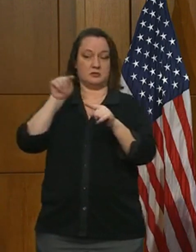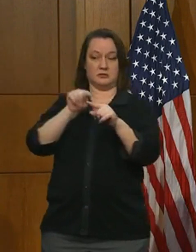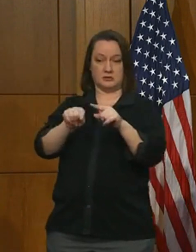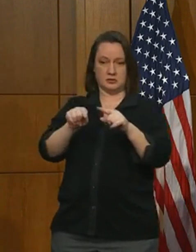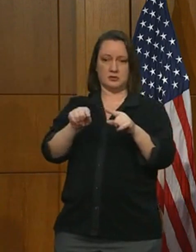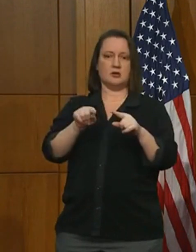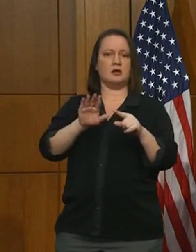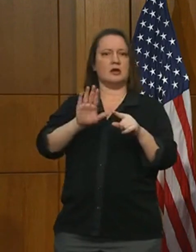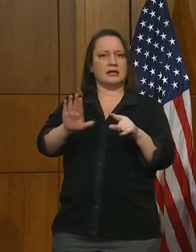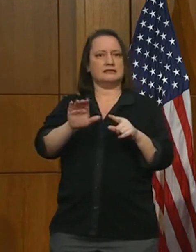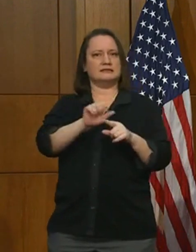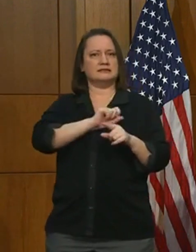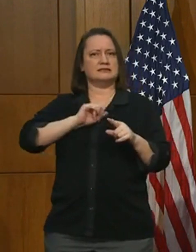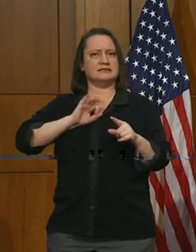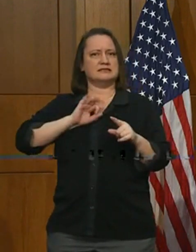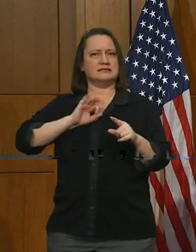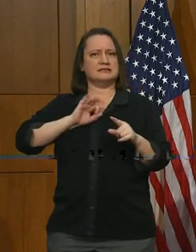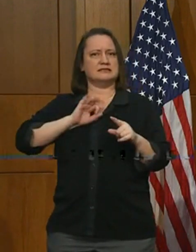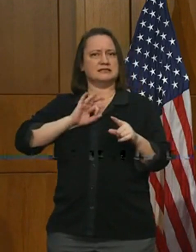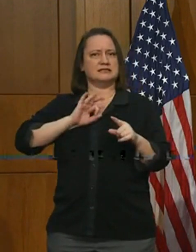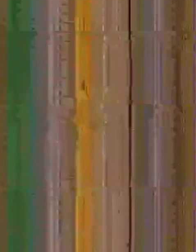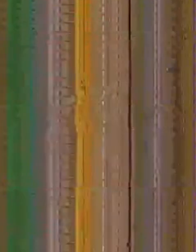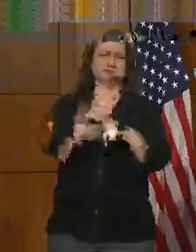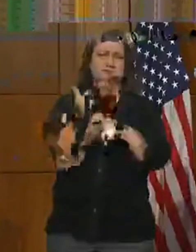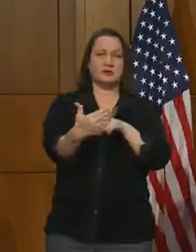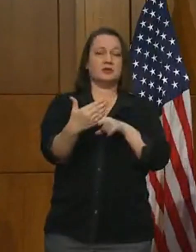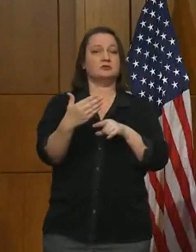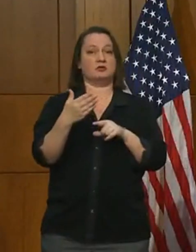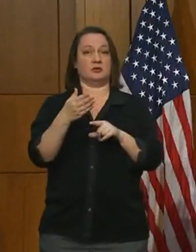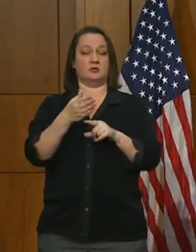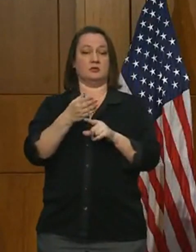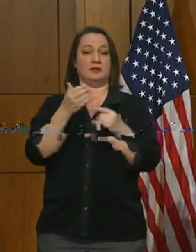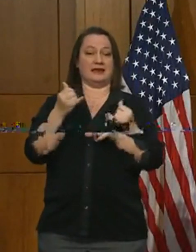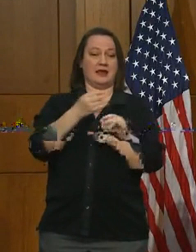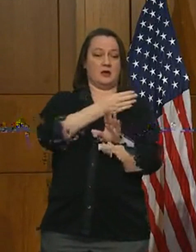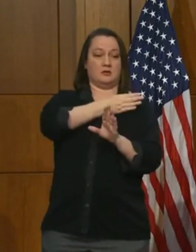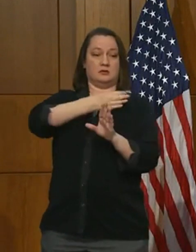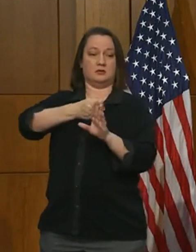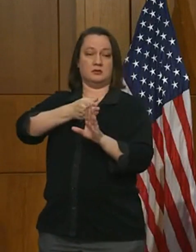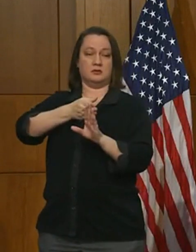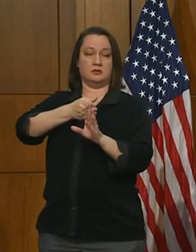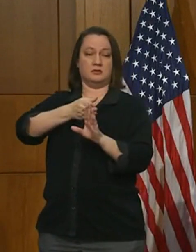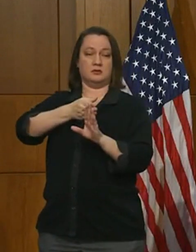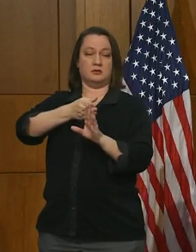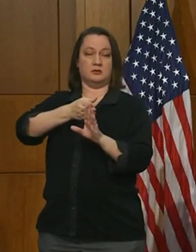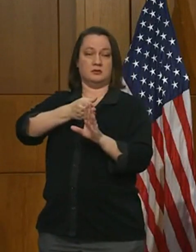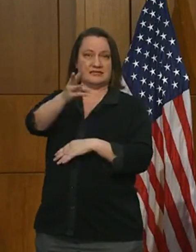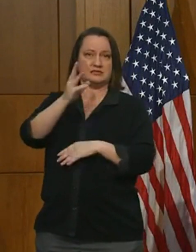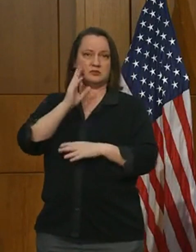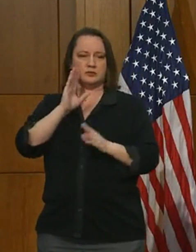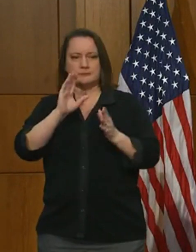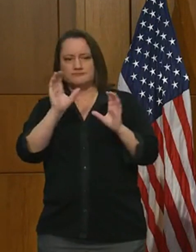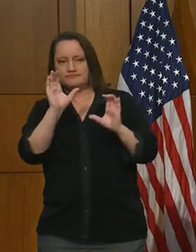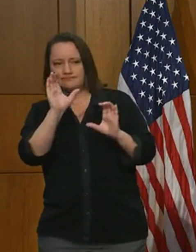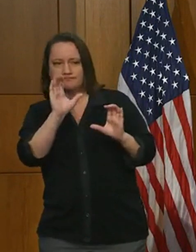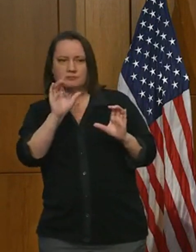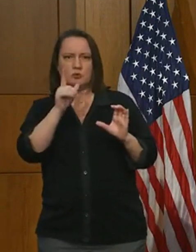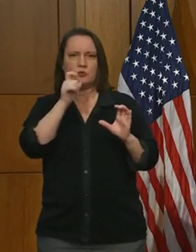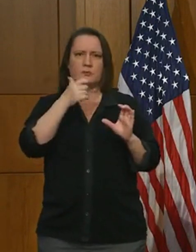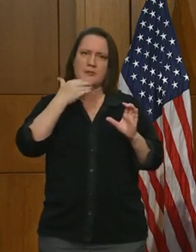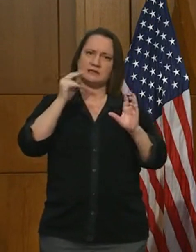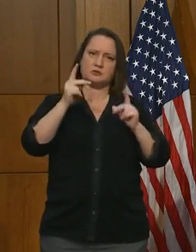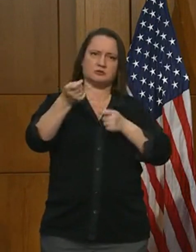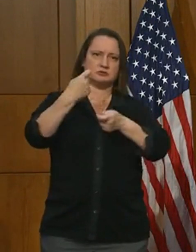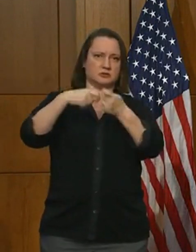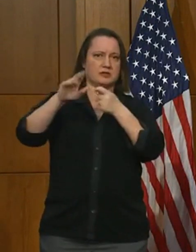my staff, we'll work and make sure we find the best person to replace him. But we haven't made that announcement yet.